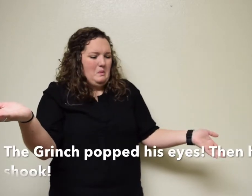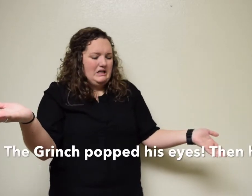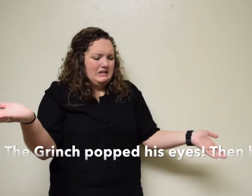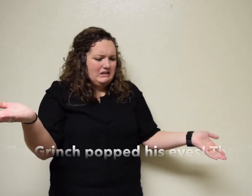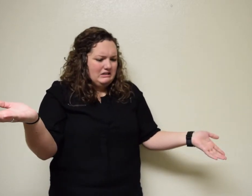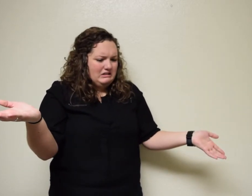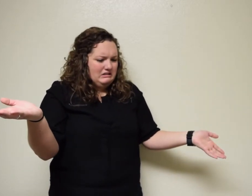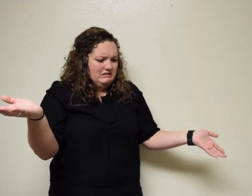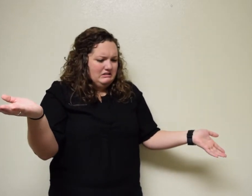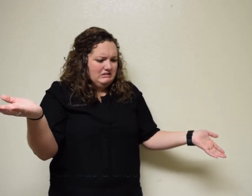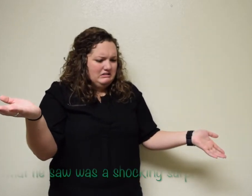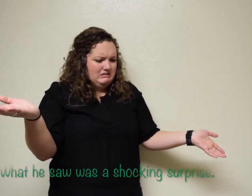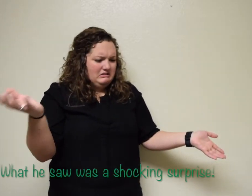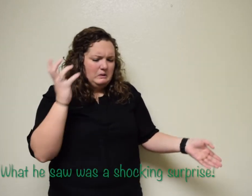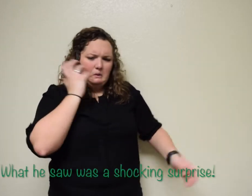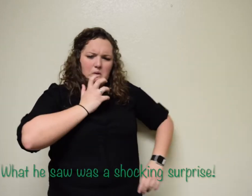was a shocking surprise